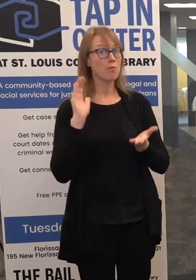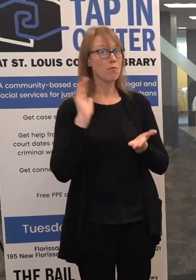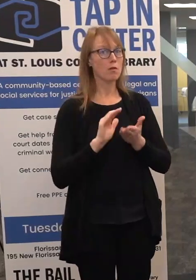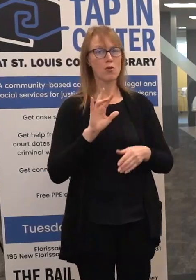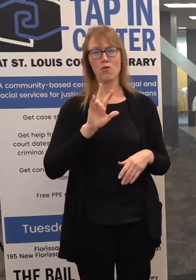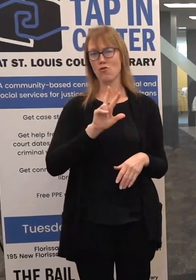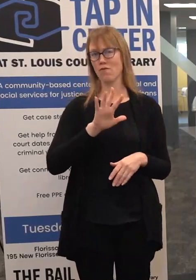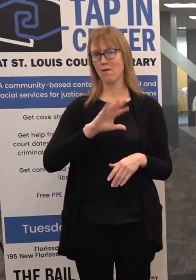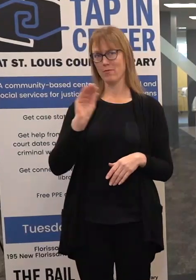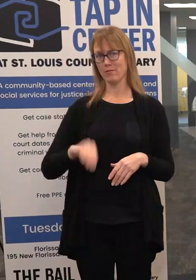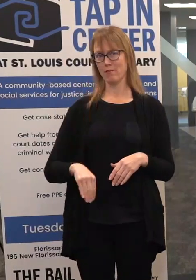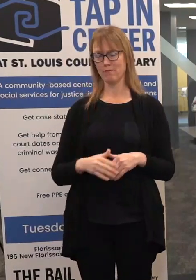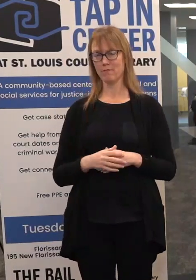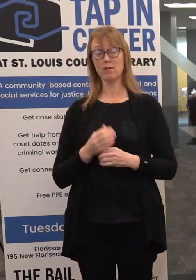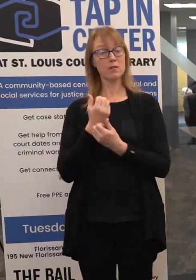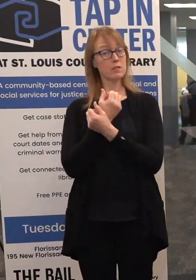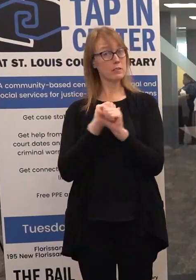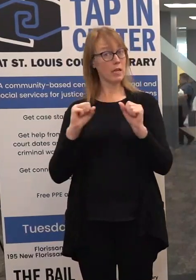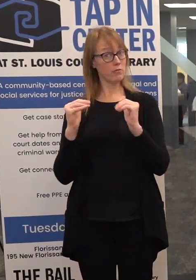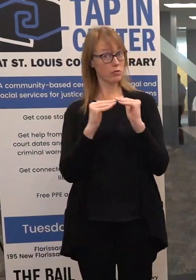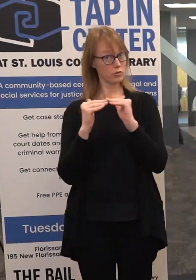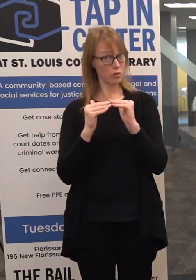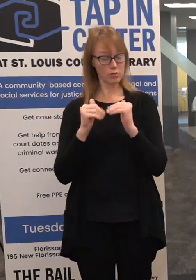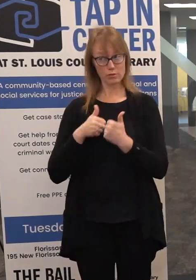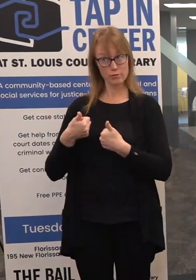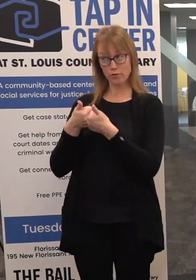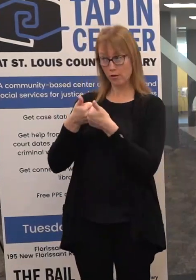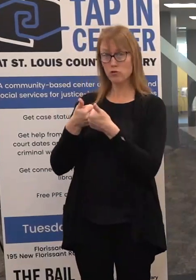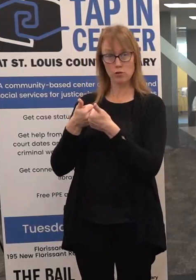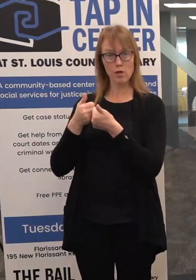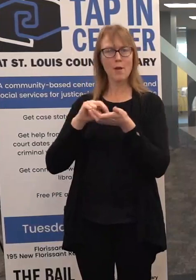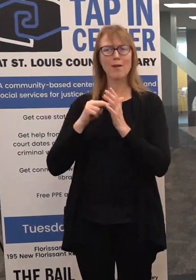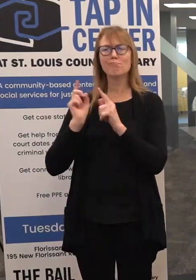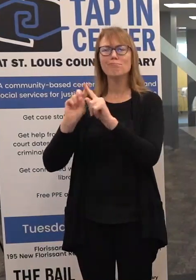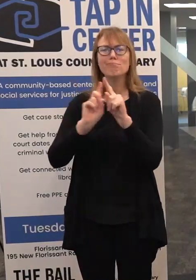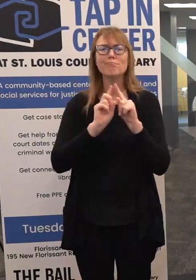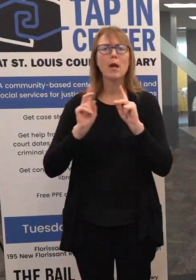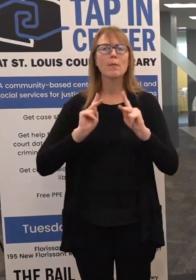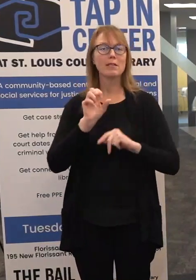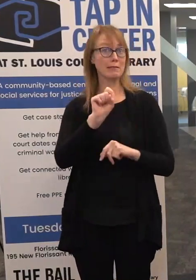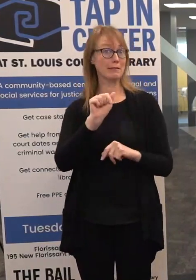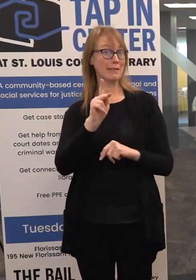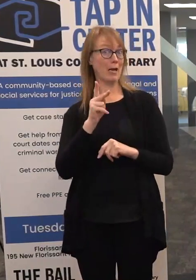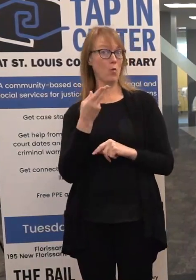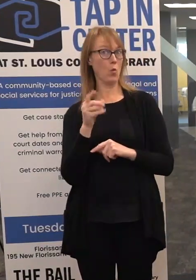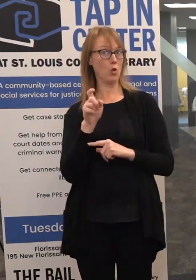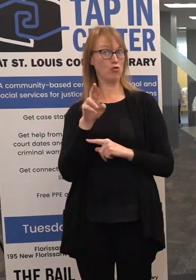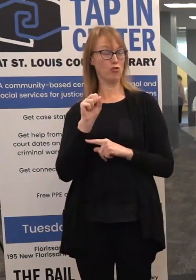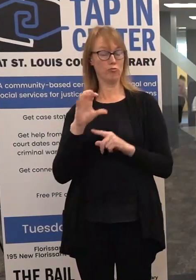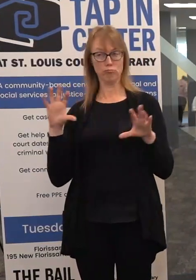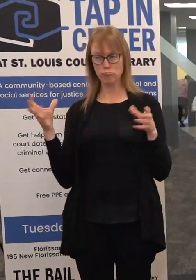The Safety and Justice Challenge was how stakeholders from across the system came together with the goal of making bold,